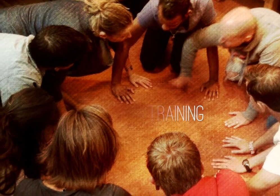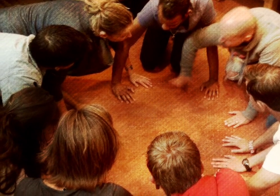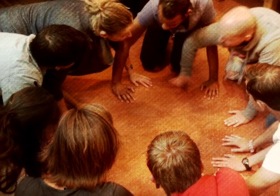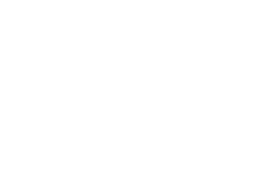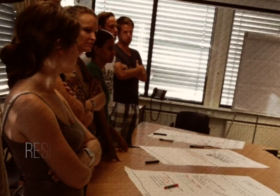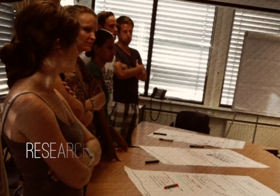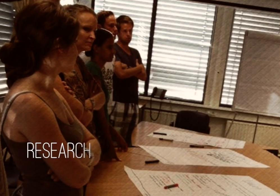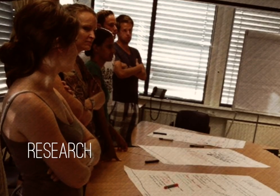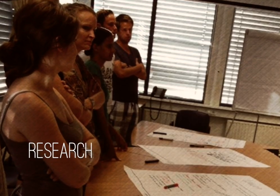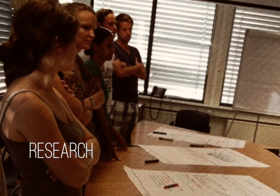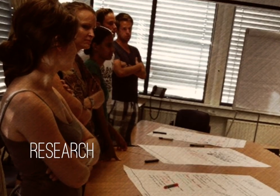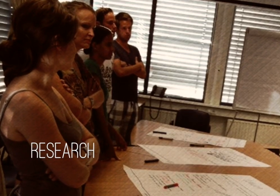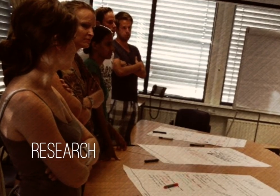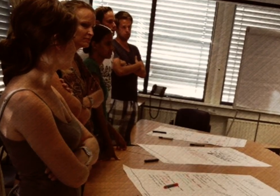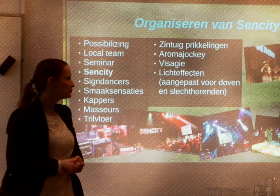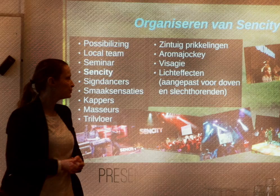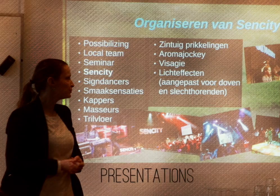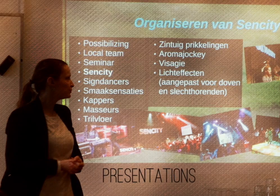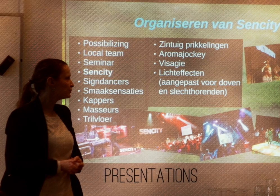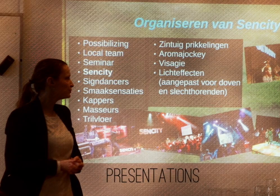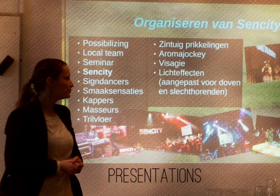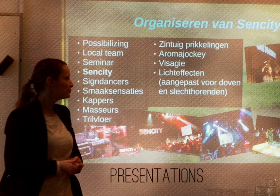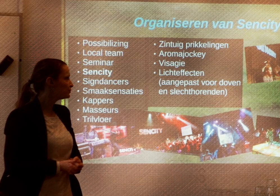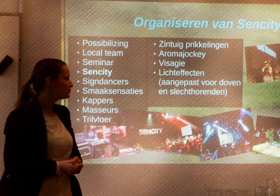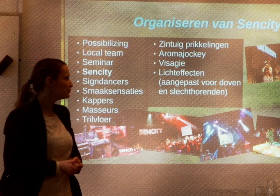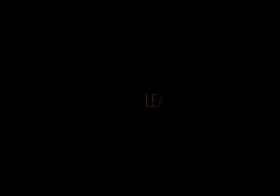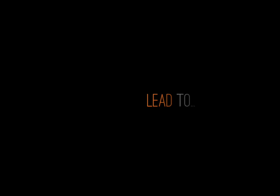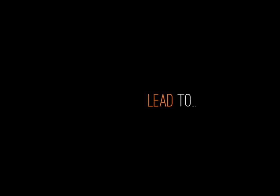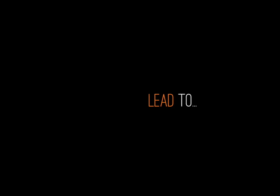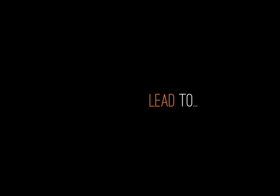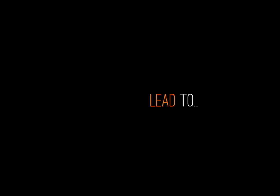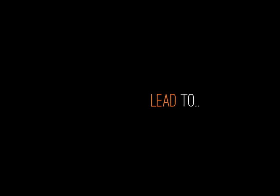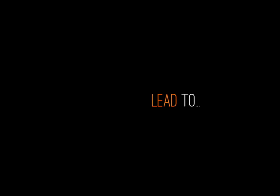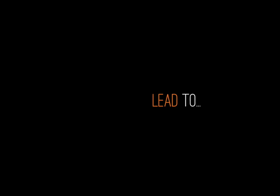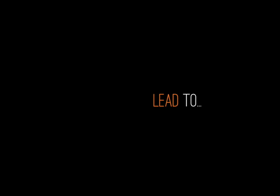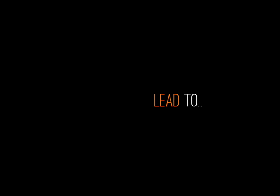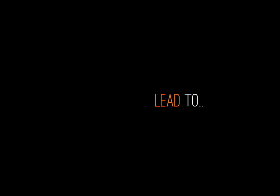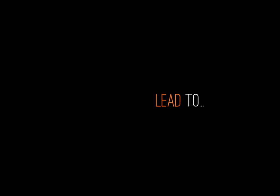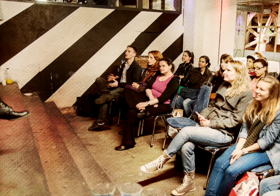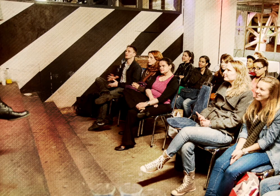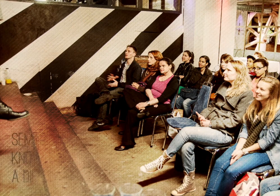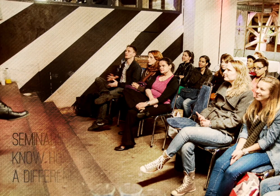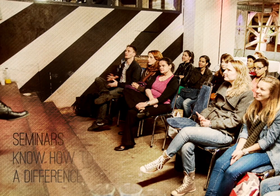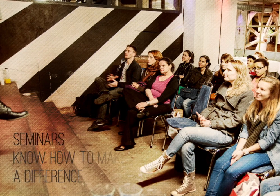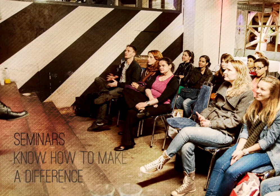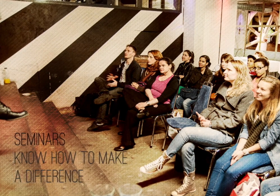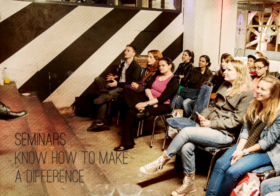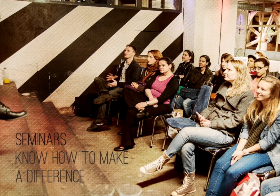I'm not here. Fingers tied, when I see you solemnly swear. I'm knocking at your front door, demanding you to come